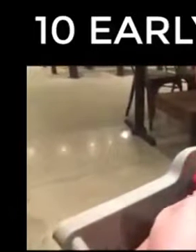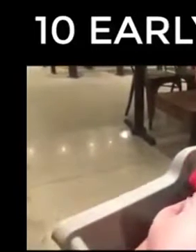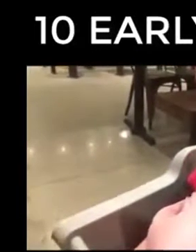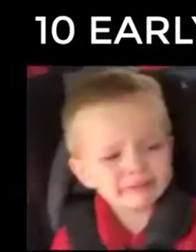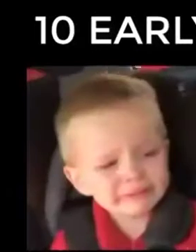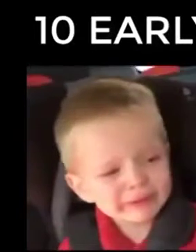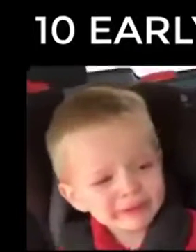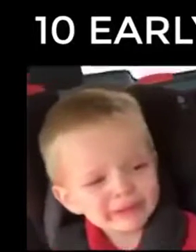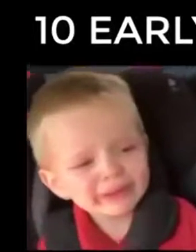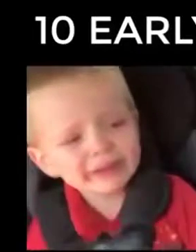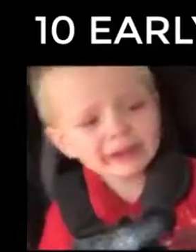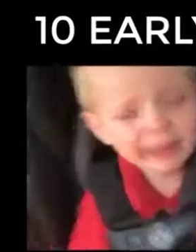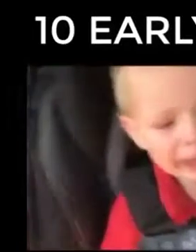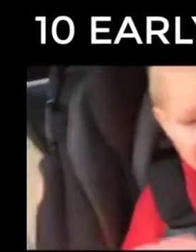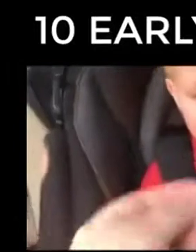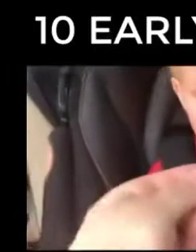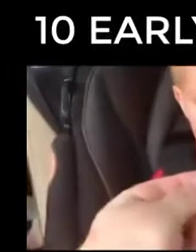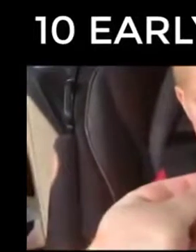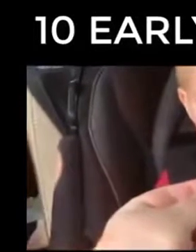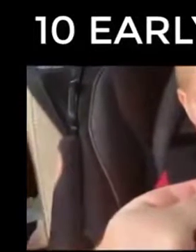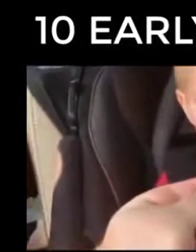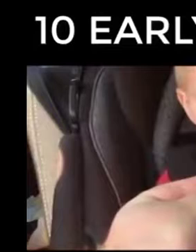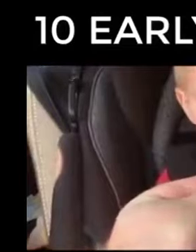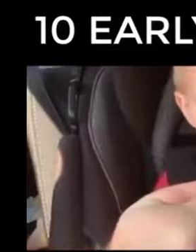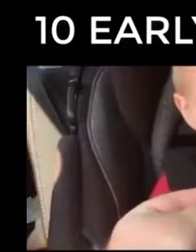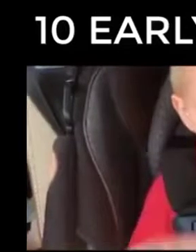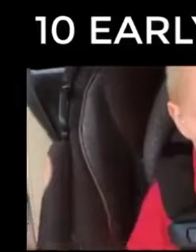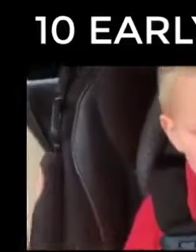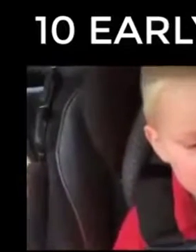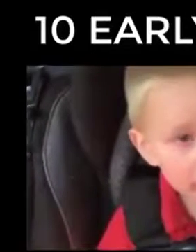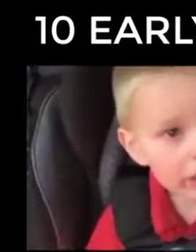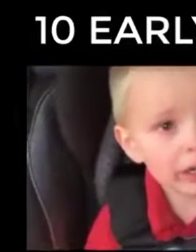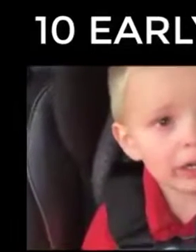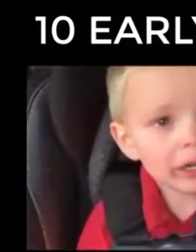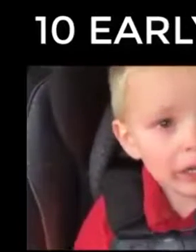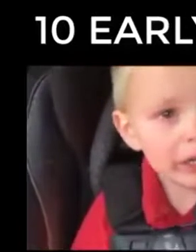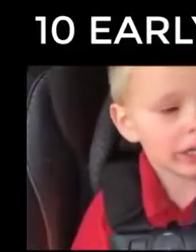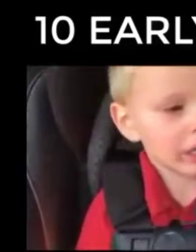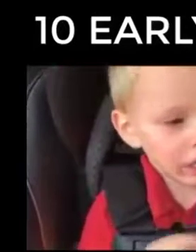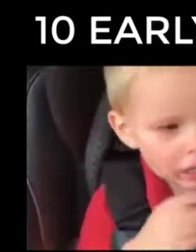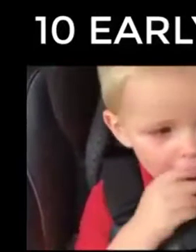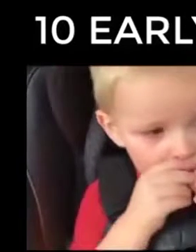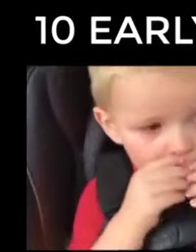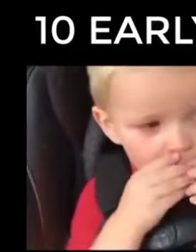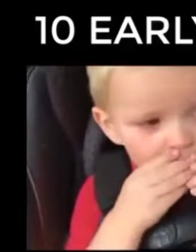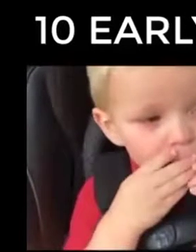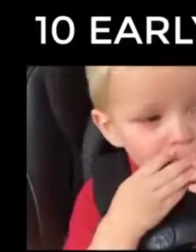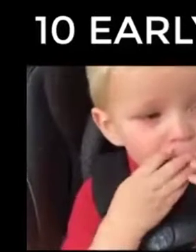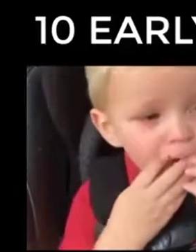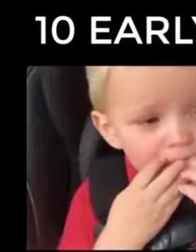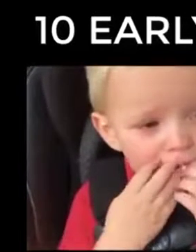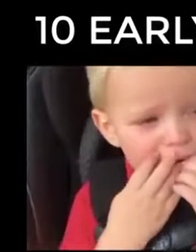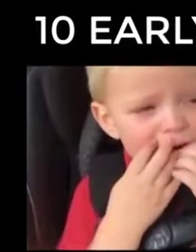in to a child's demands, I think this exception can help once in a while, as it can be very revealing. Also, most common tantrums last